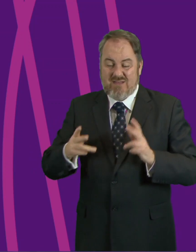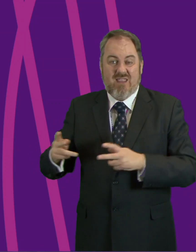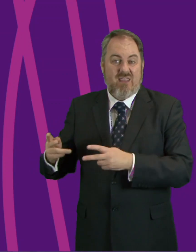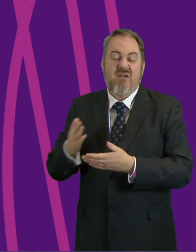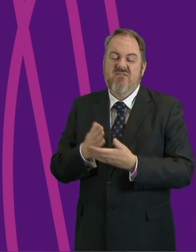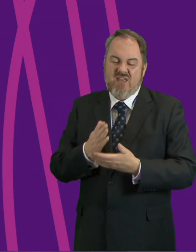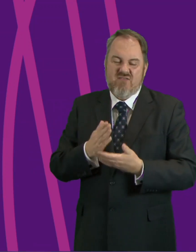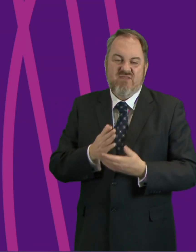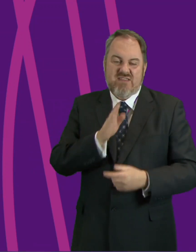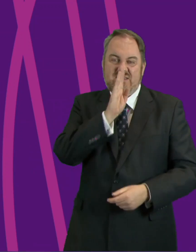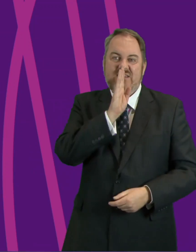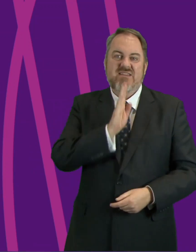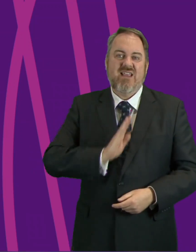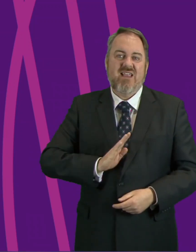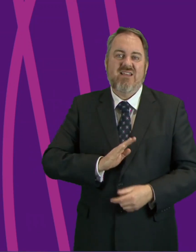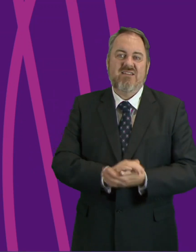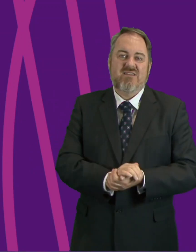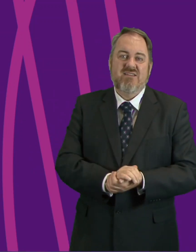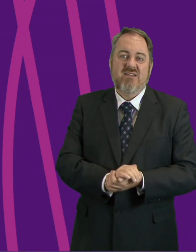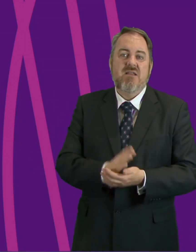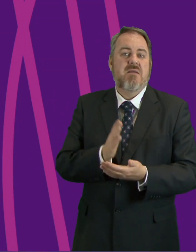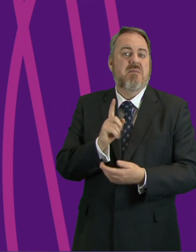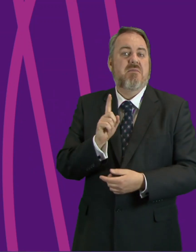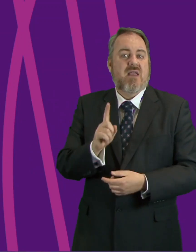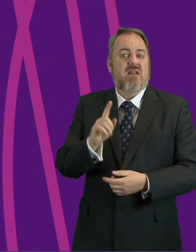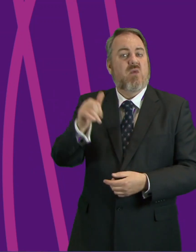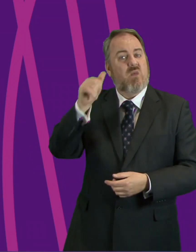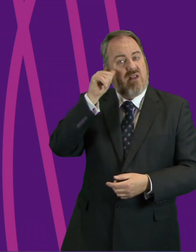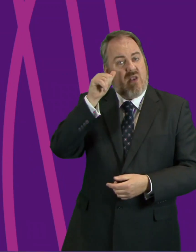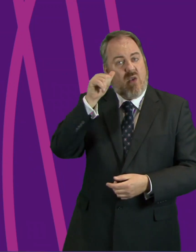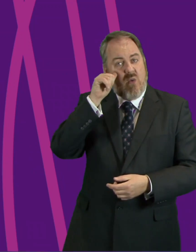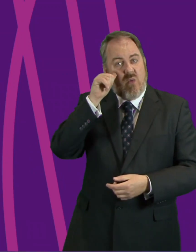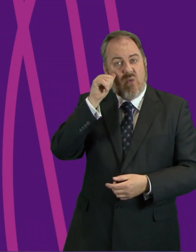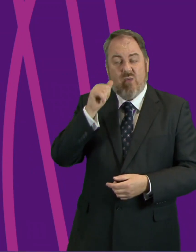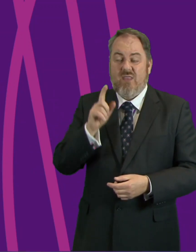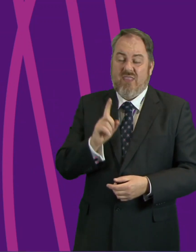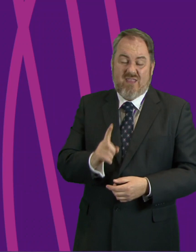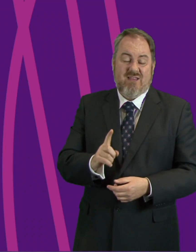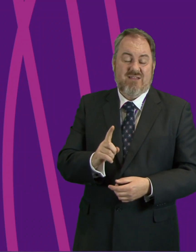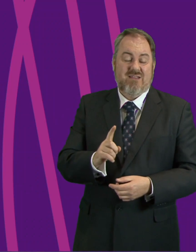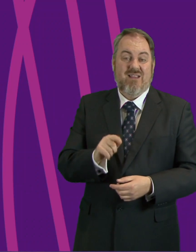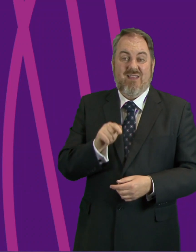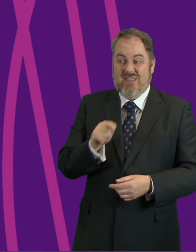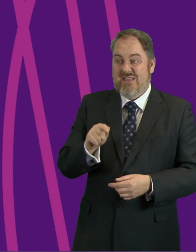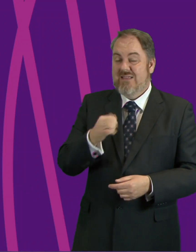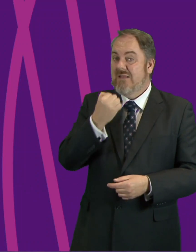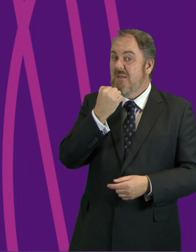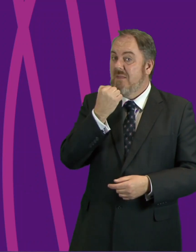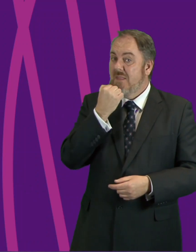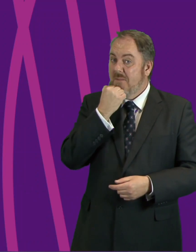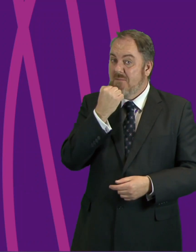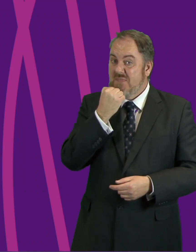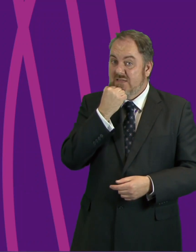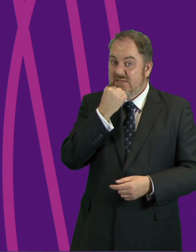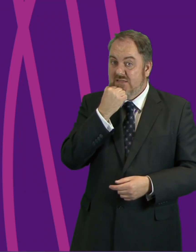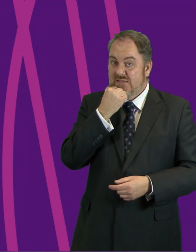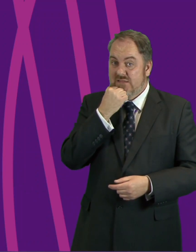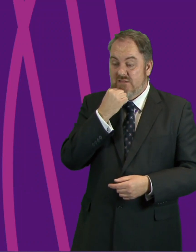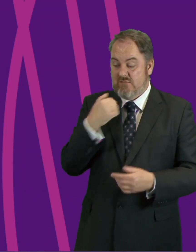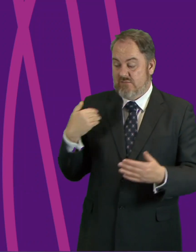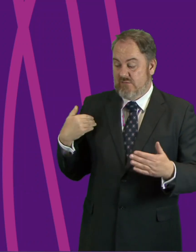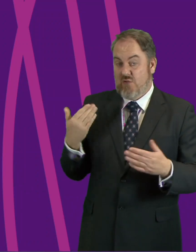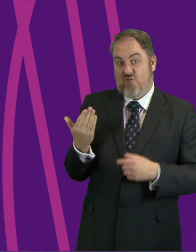doesn't underplay or minimise the impact on individuals, though, when I say these figures also say that for the first time